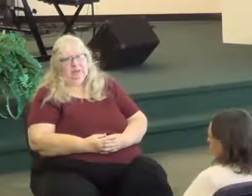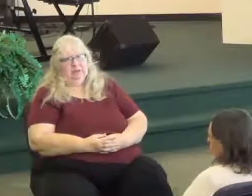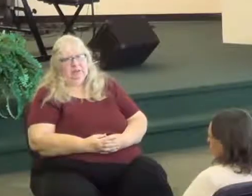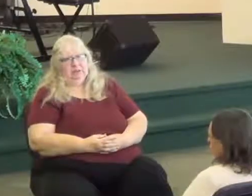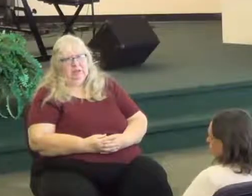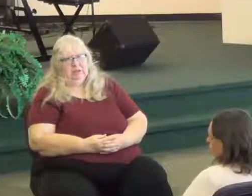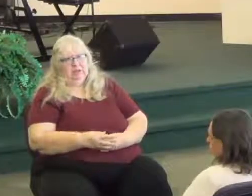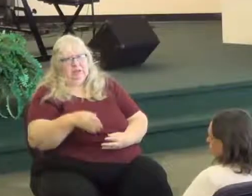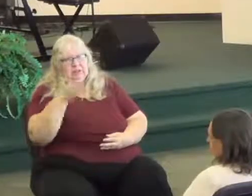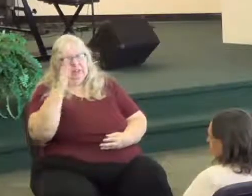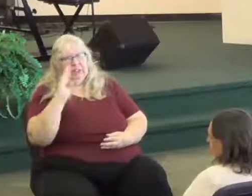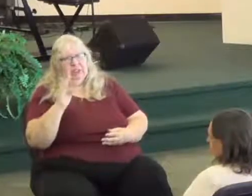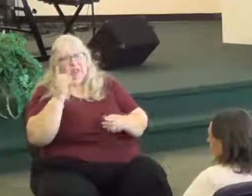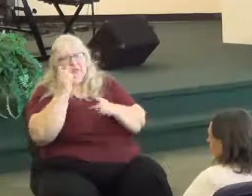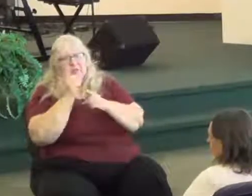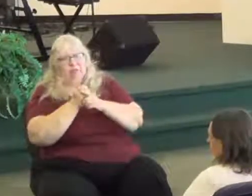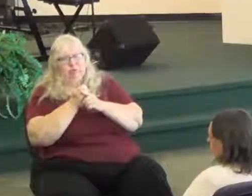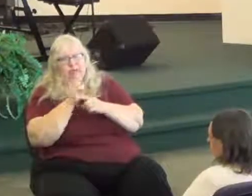God was right there.